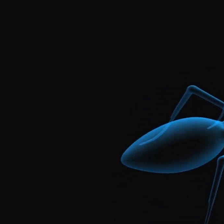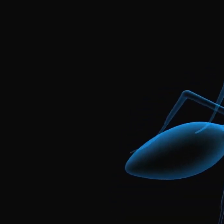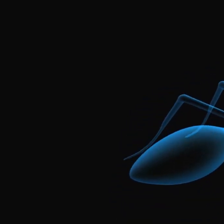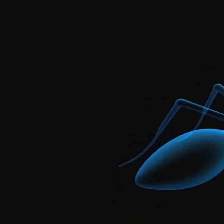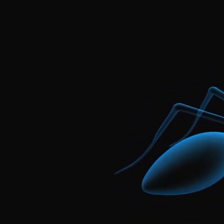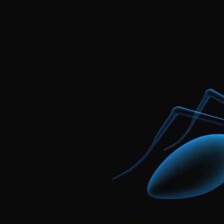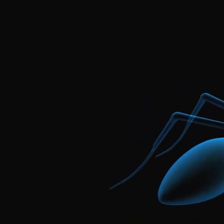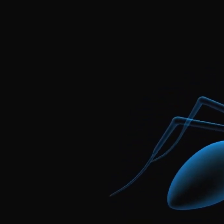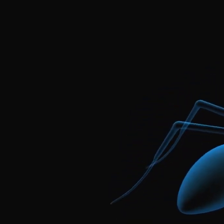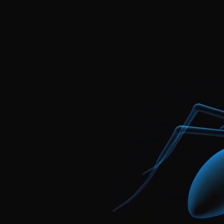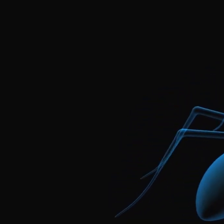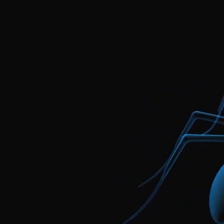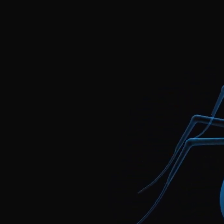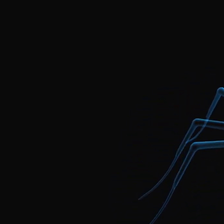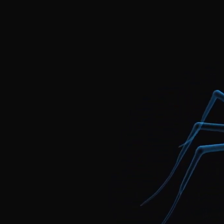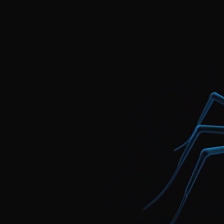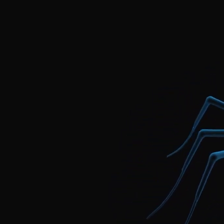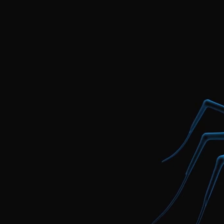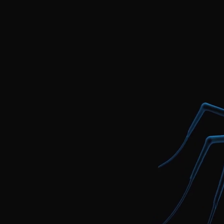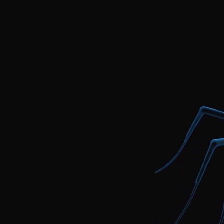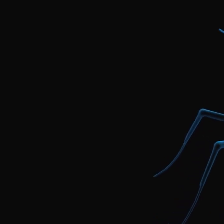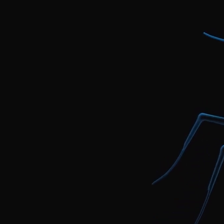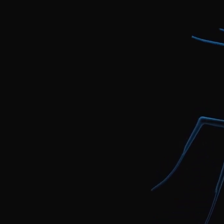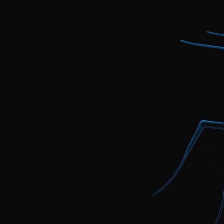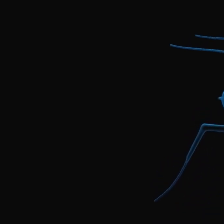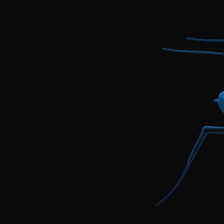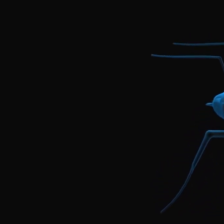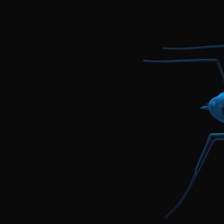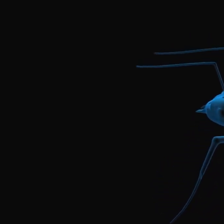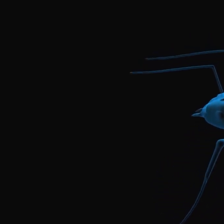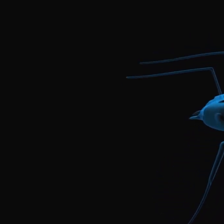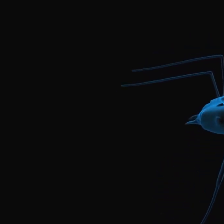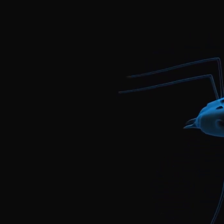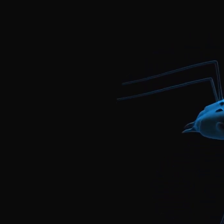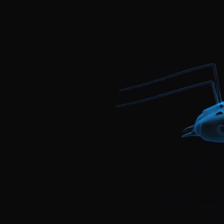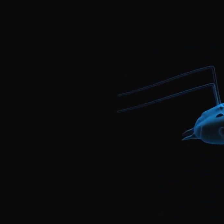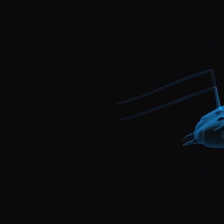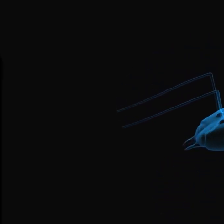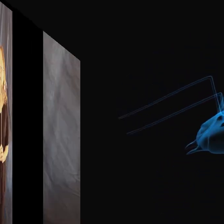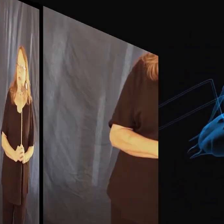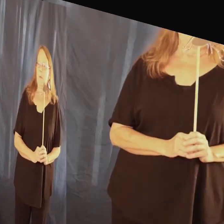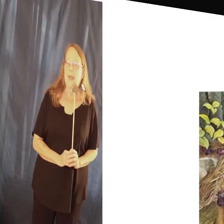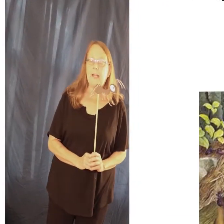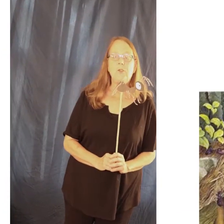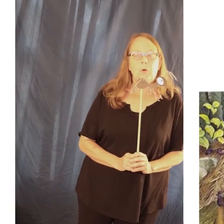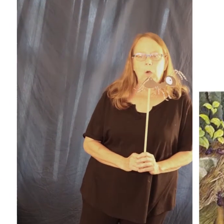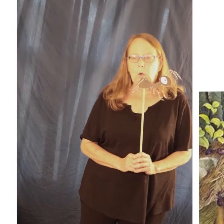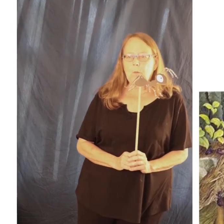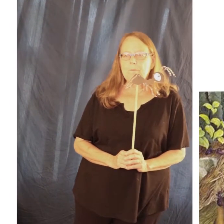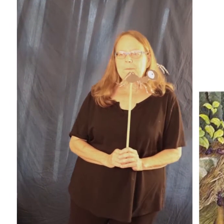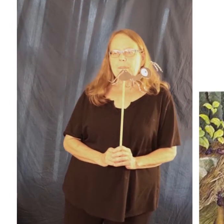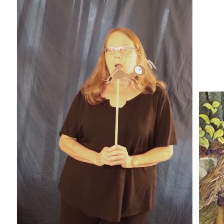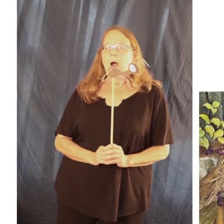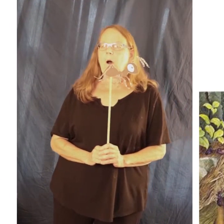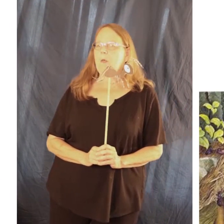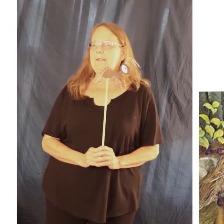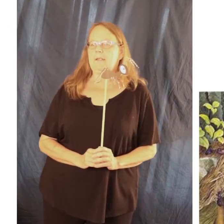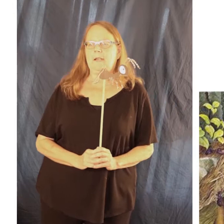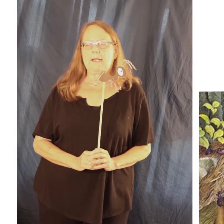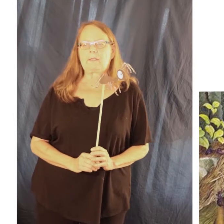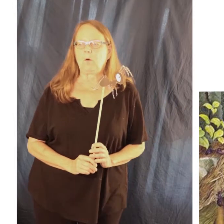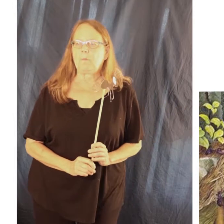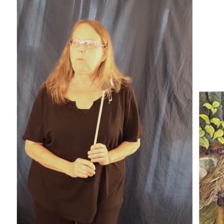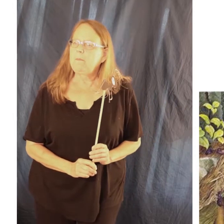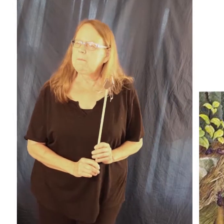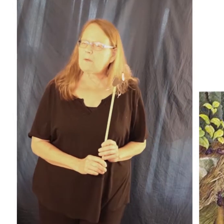One, two, three, four, five, six. Six legs. You are an insect. That's your home? Oh